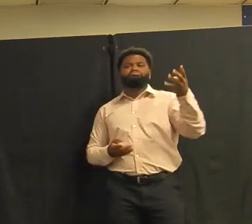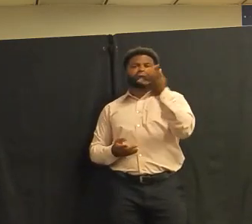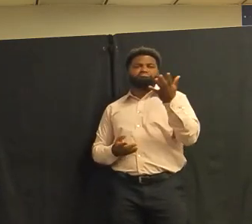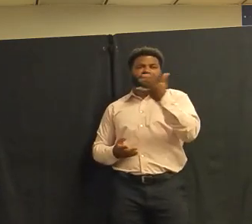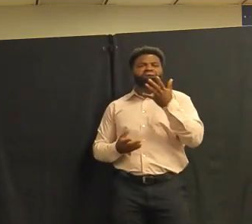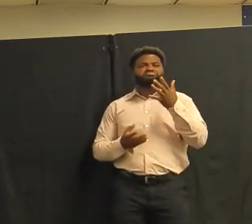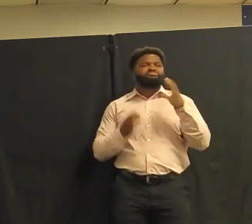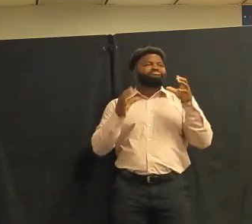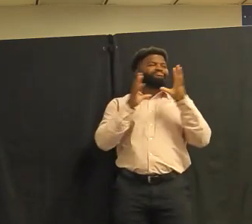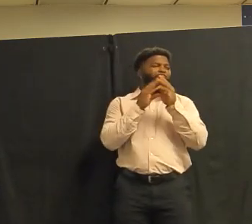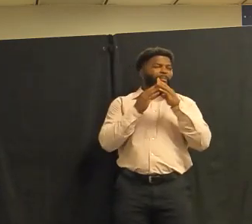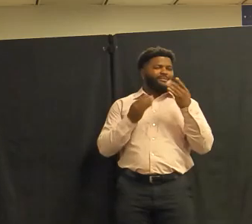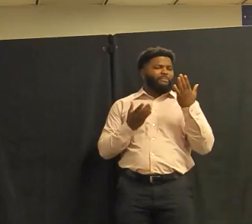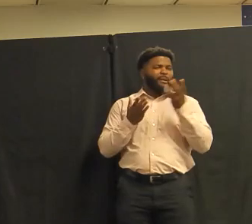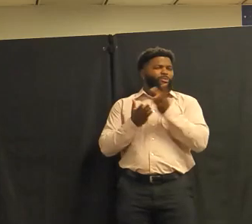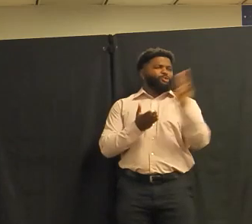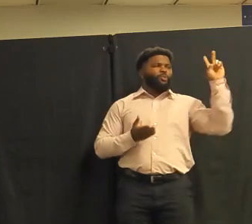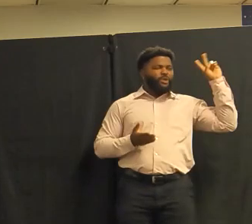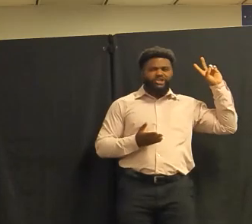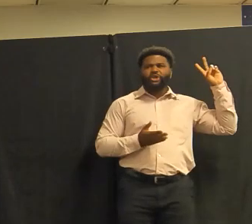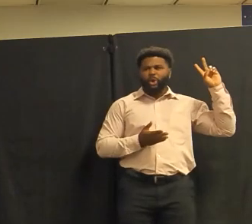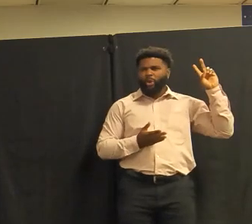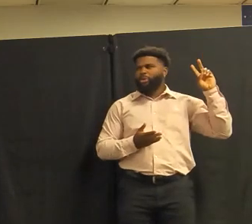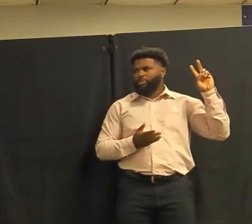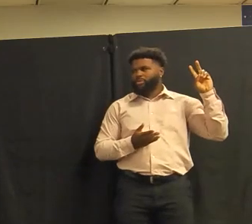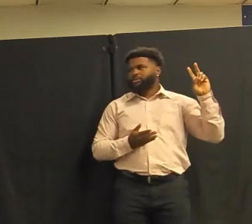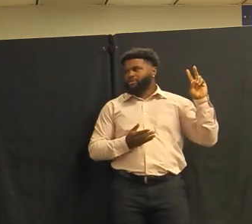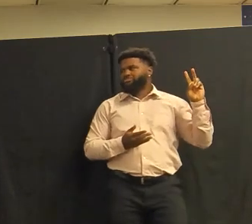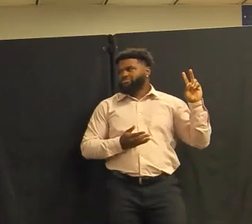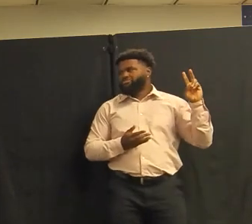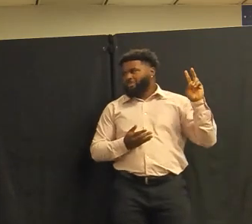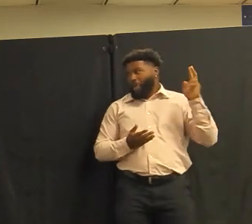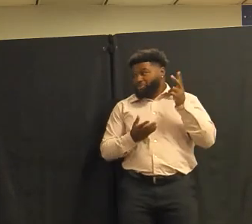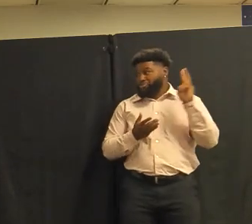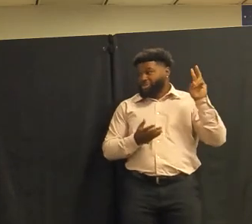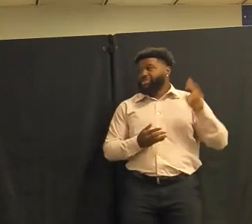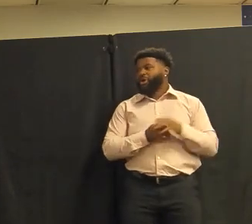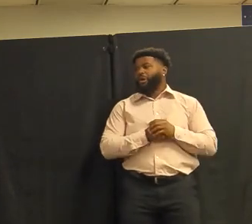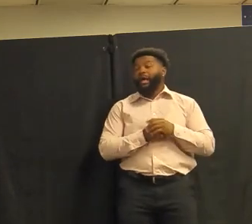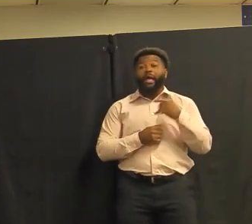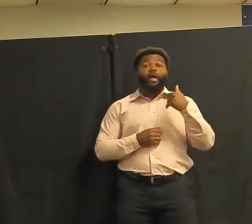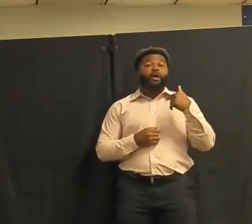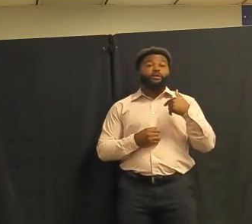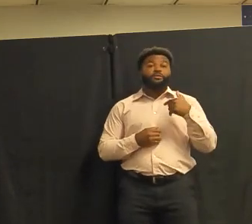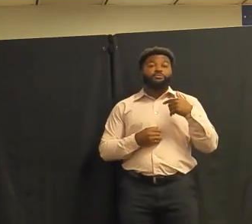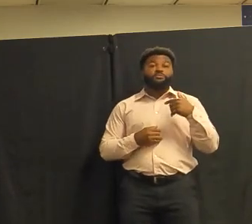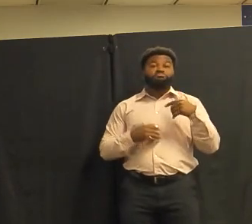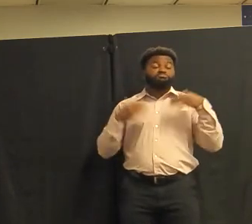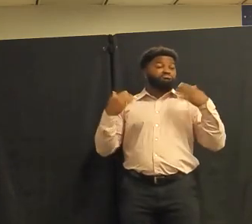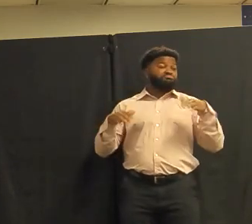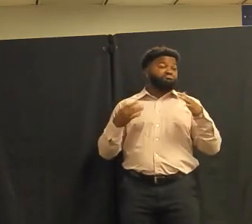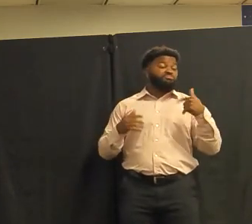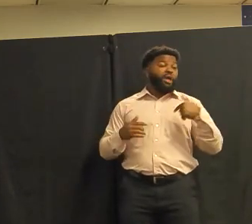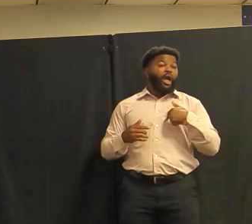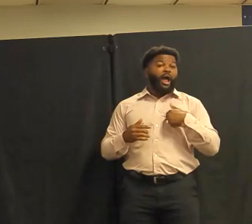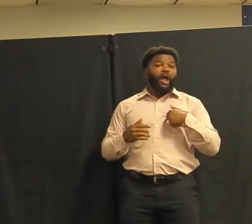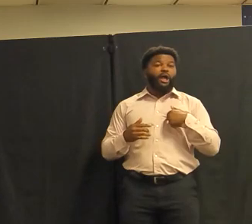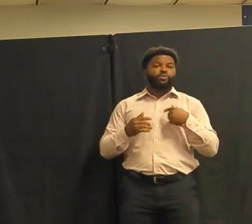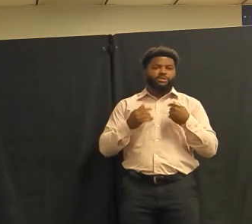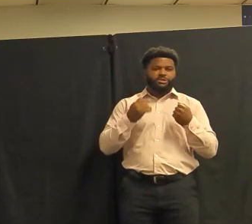meeting about 2 weeks ago, I believe. 2 weeks ago. Yes, I was extremely